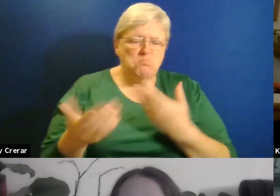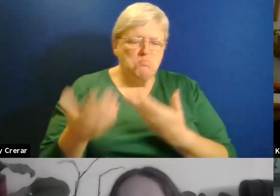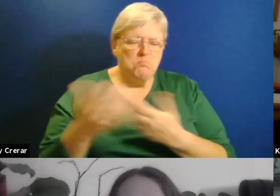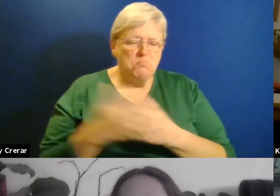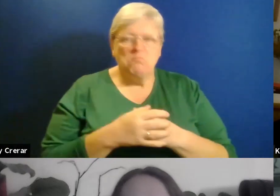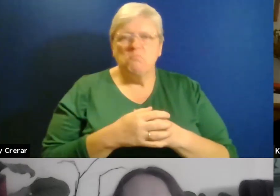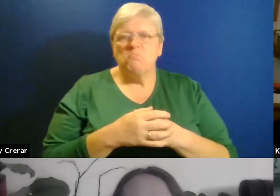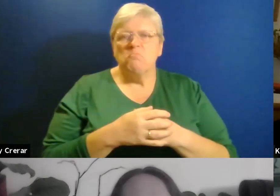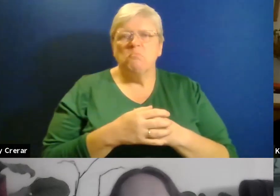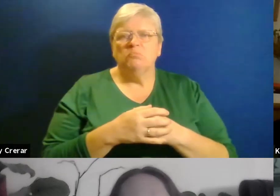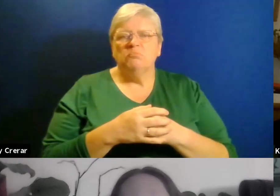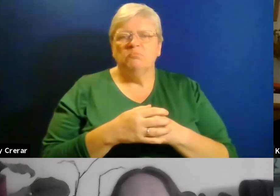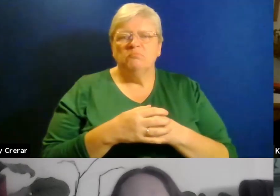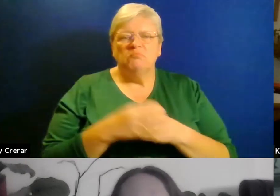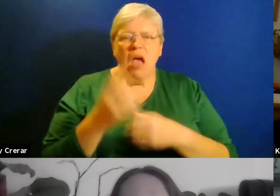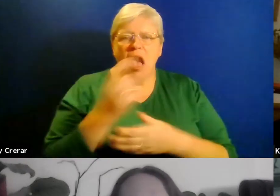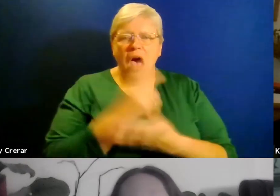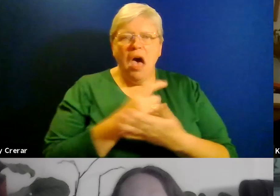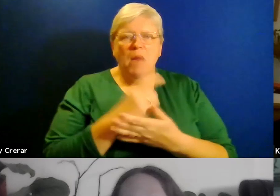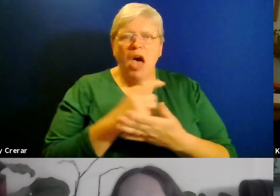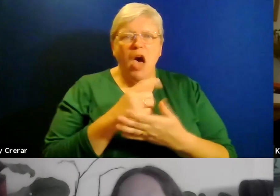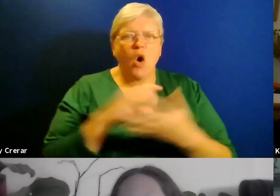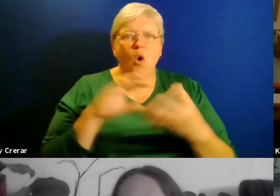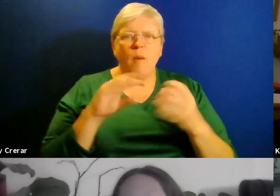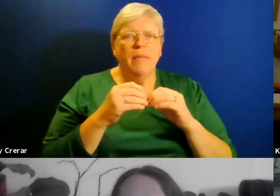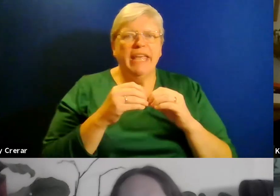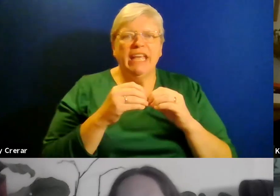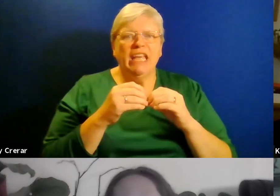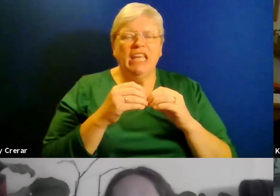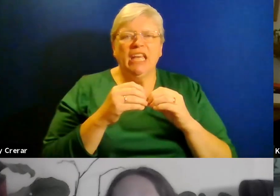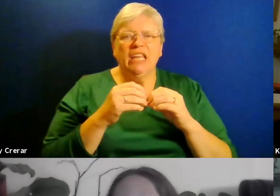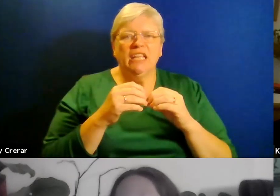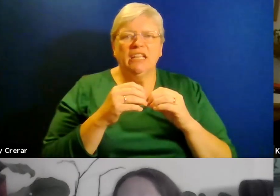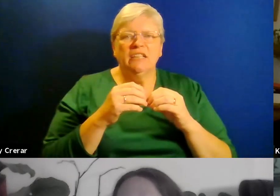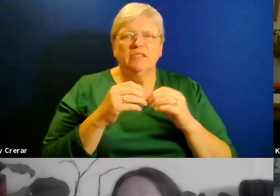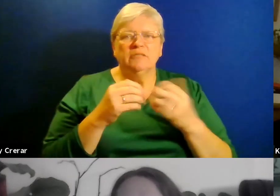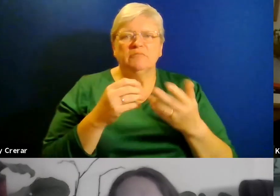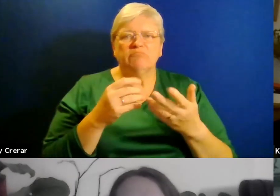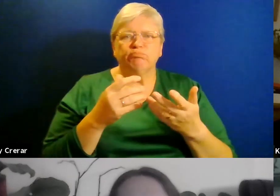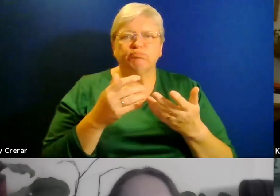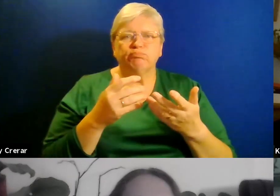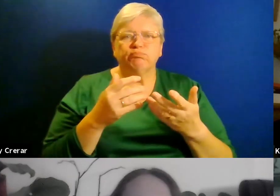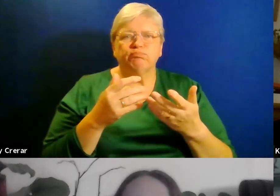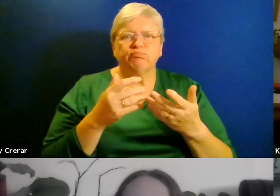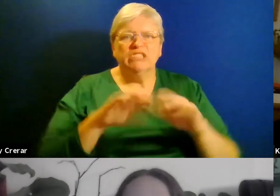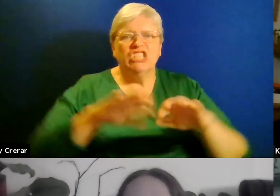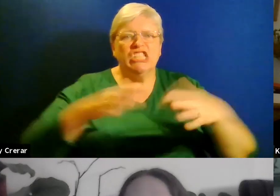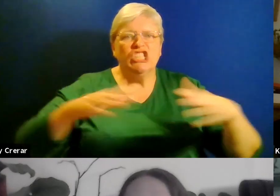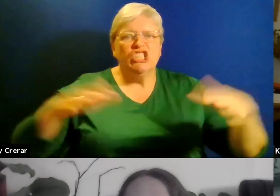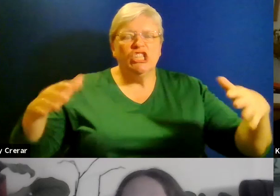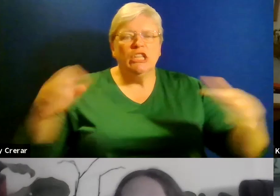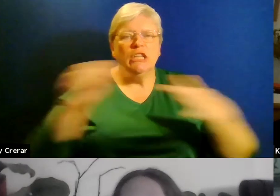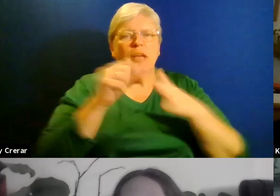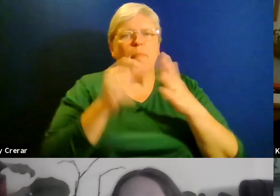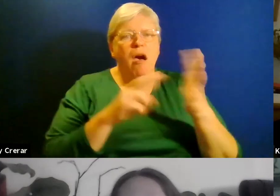I think it was to do with making nautical puns, and it kind of came about that